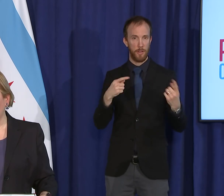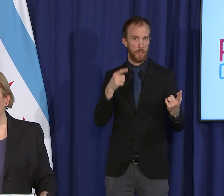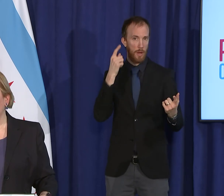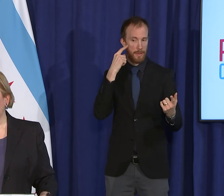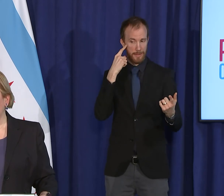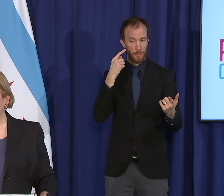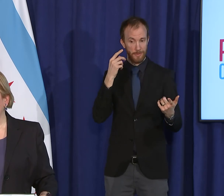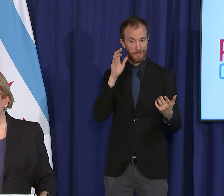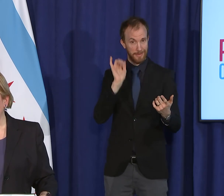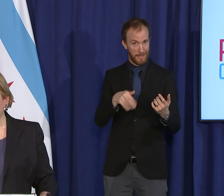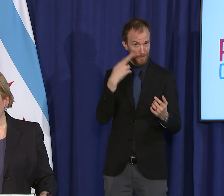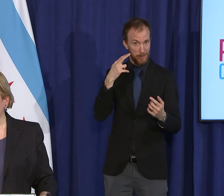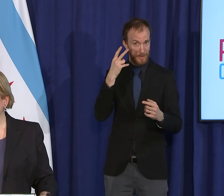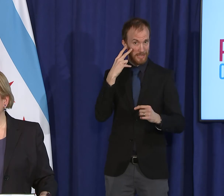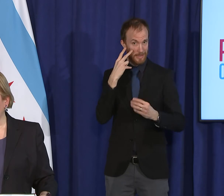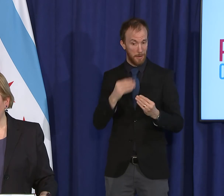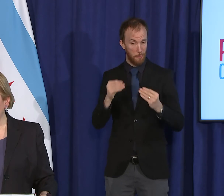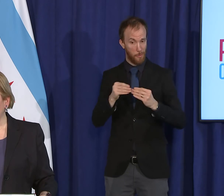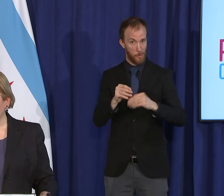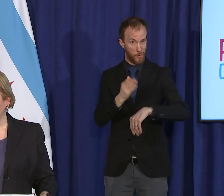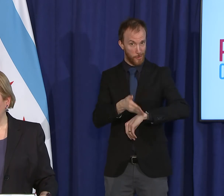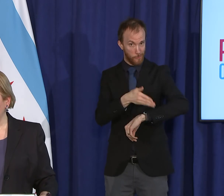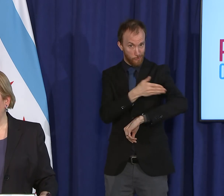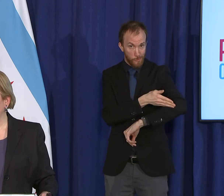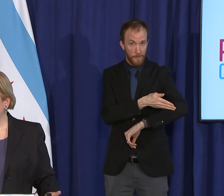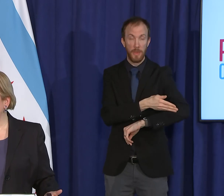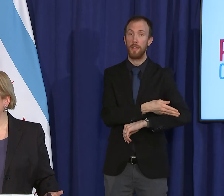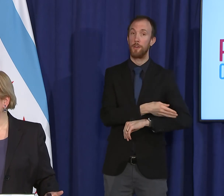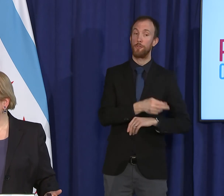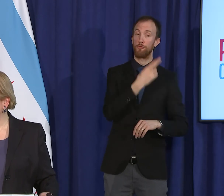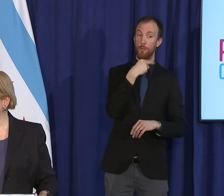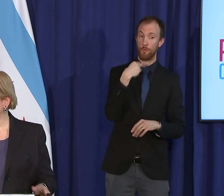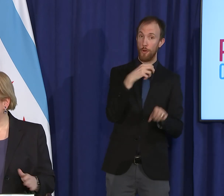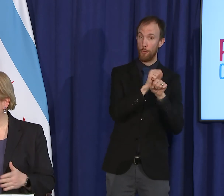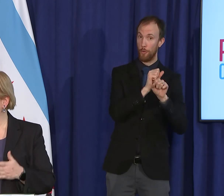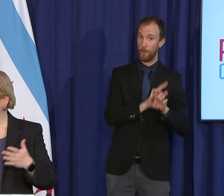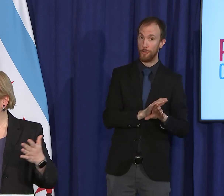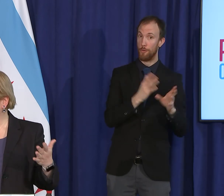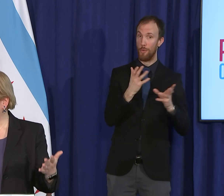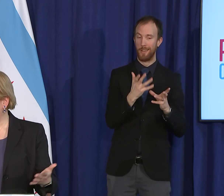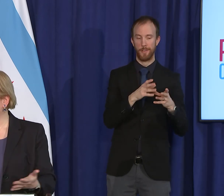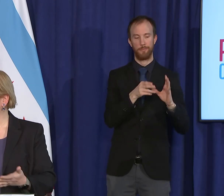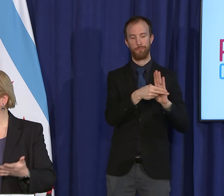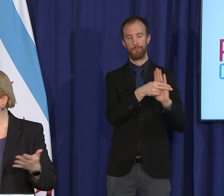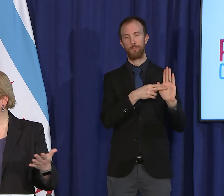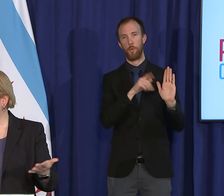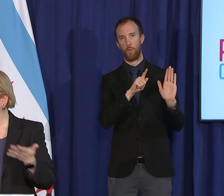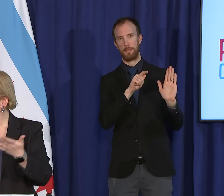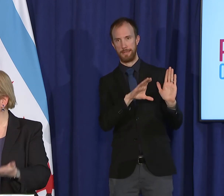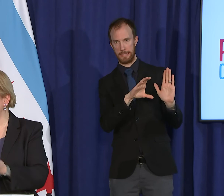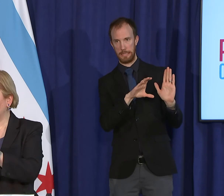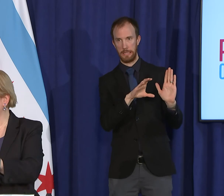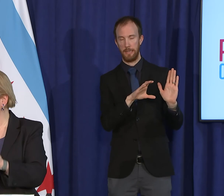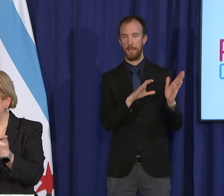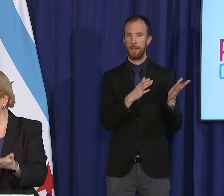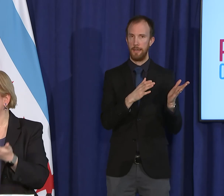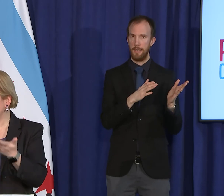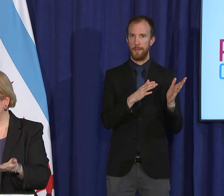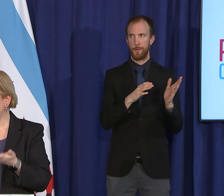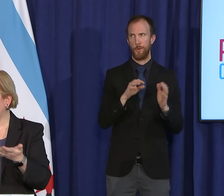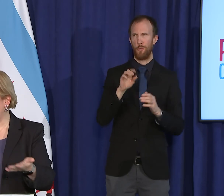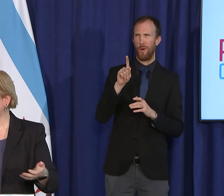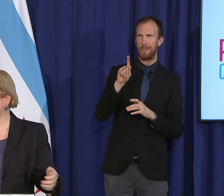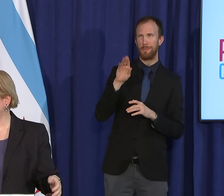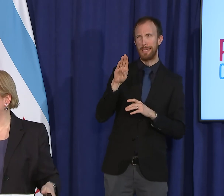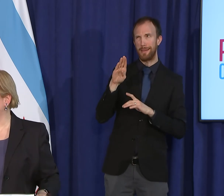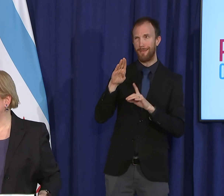this. So restaurant workers are in 1C, and one of our decisions around perhaps not even doing a 1B plus. We'll